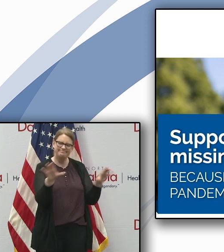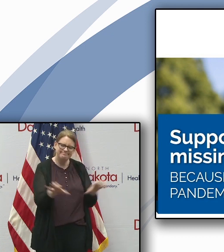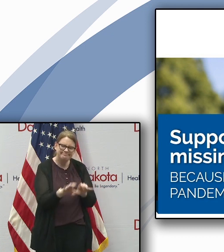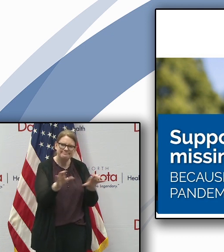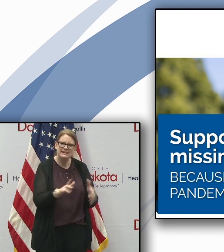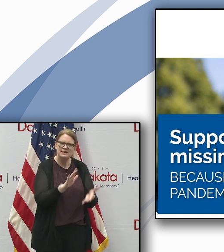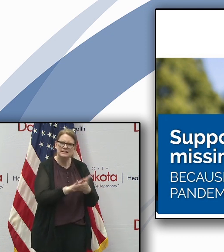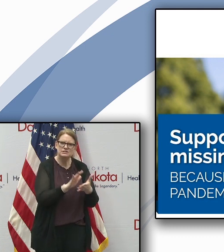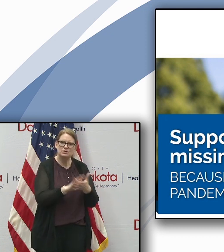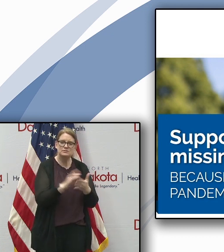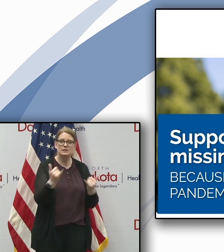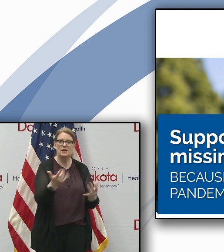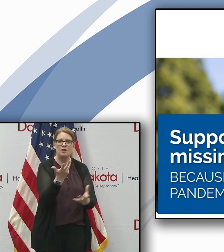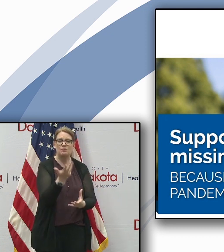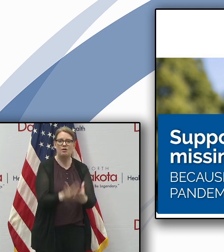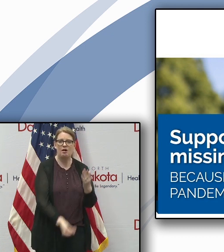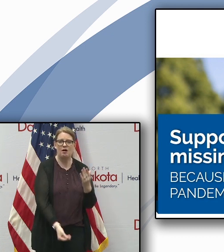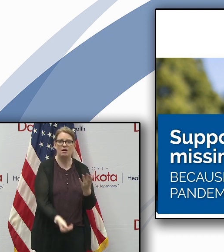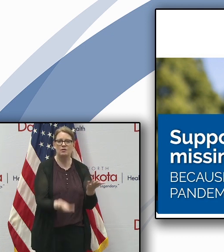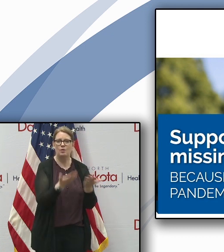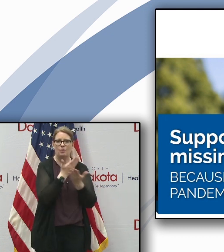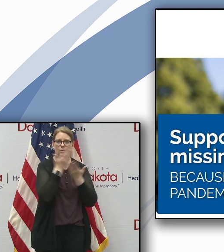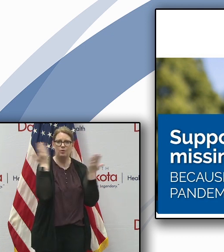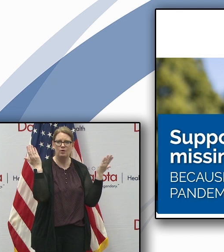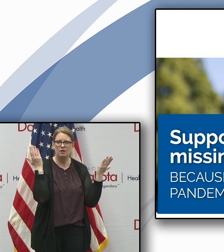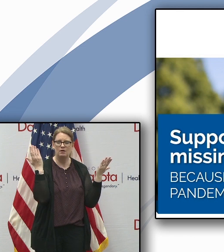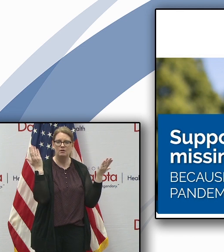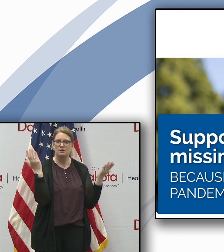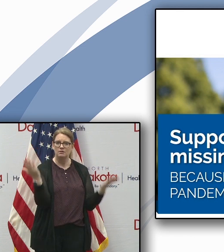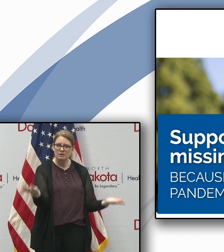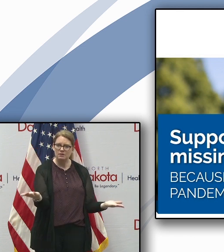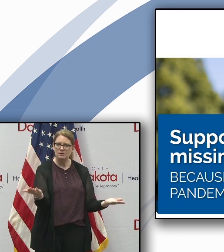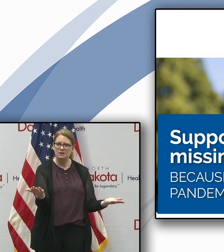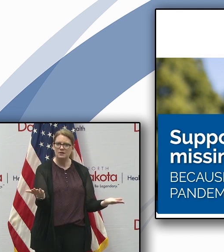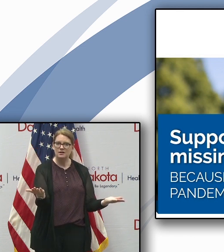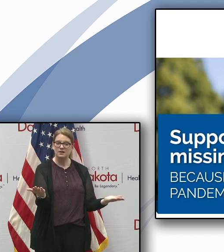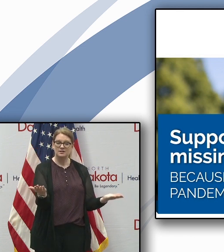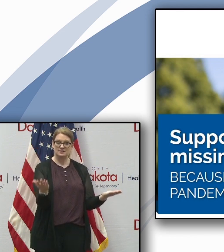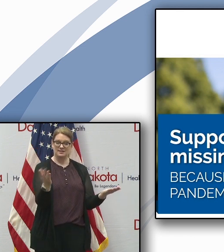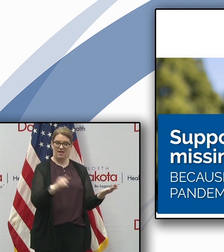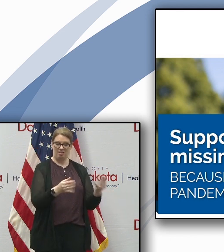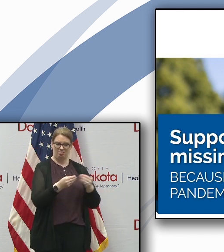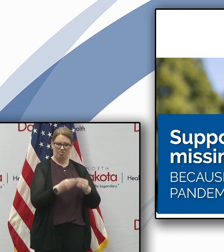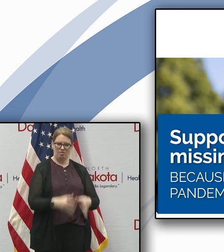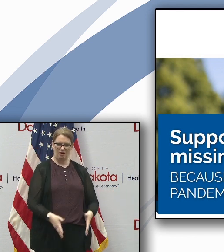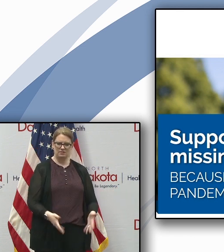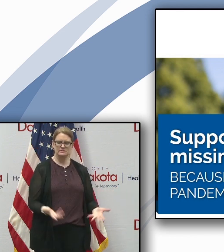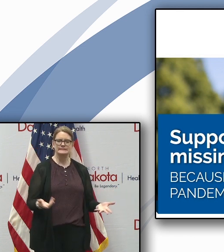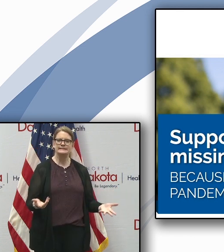so when those losses occur, we have to do more than as adults, than to